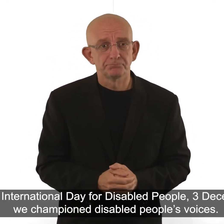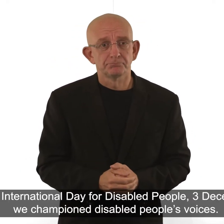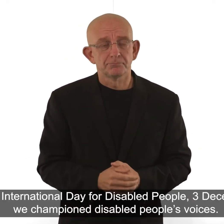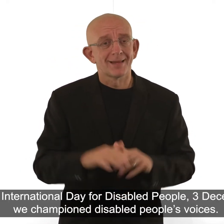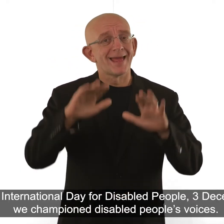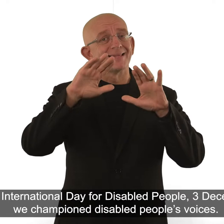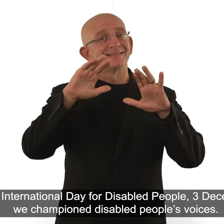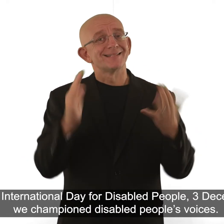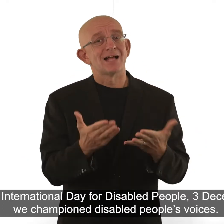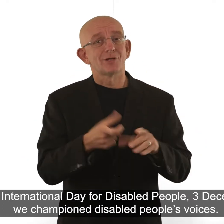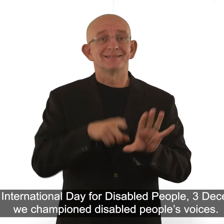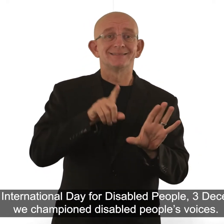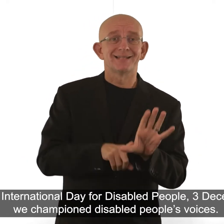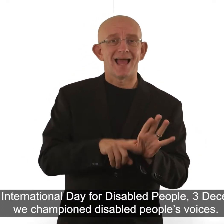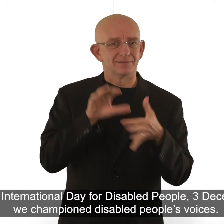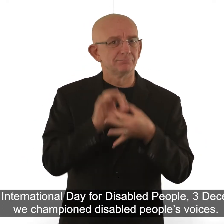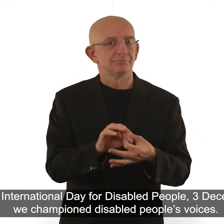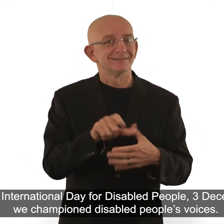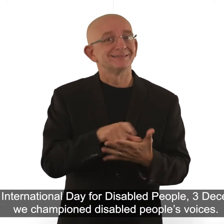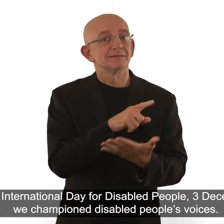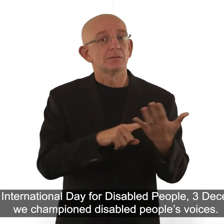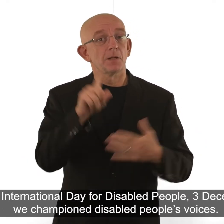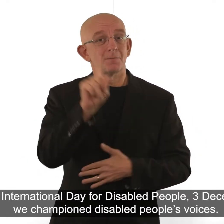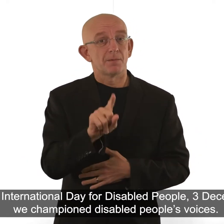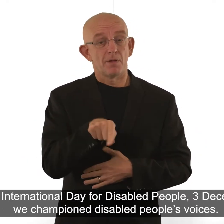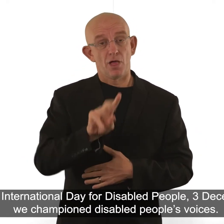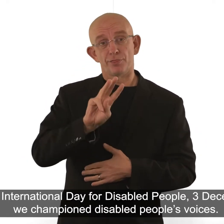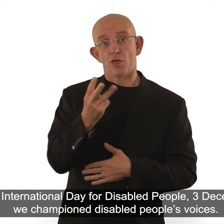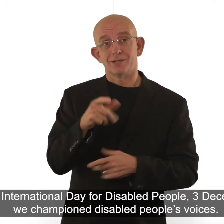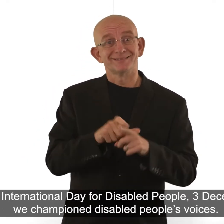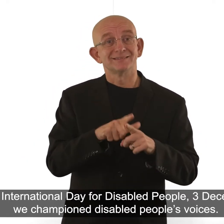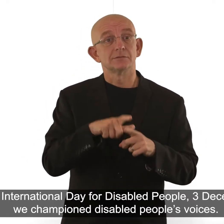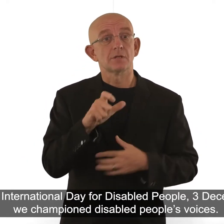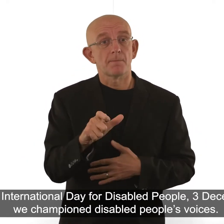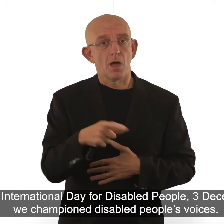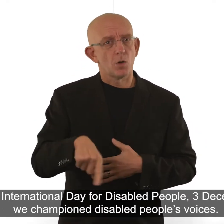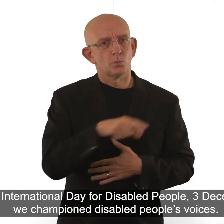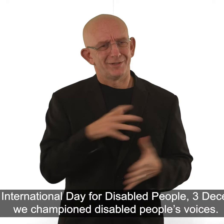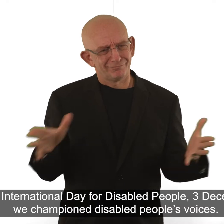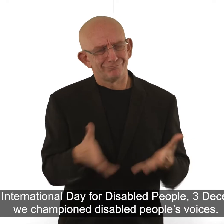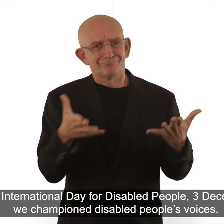On International Day for Disabled People, 3rd of December, we championed disabled people's voices.